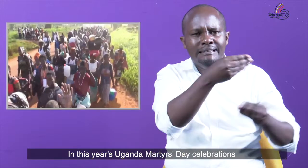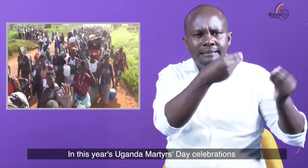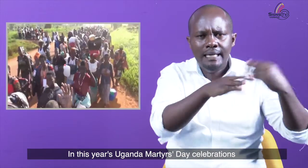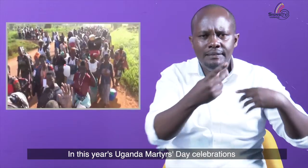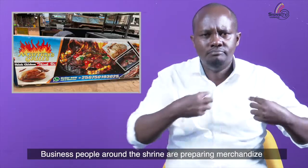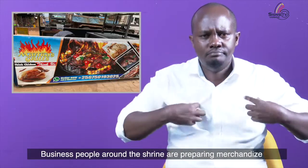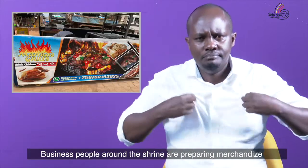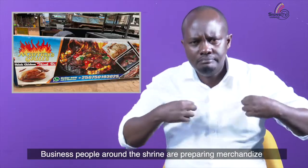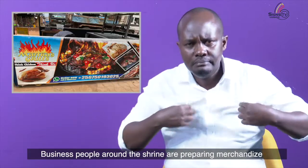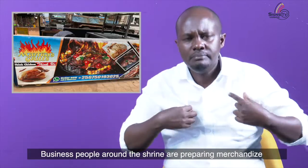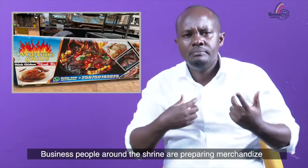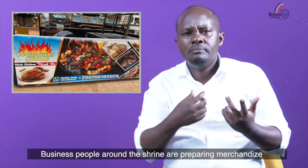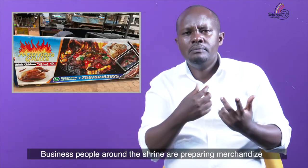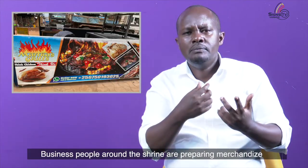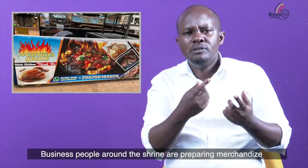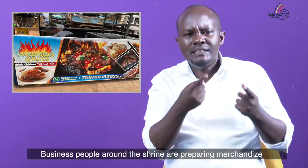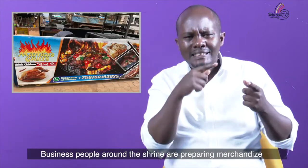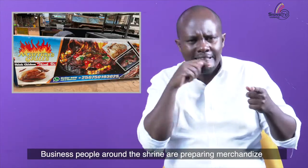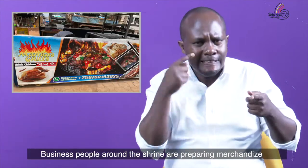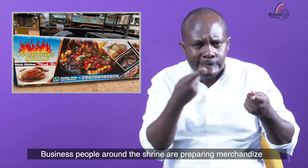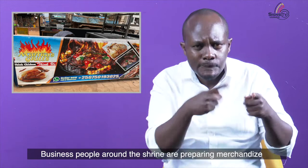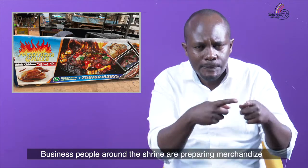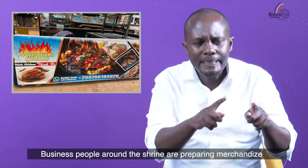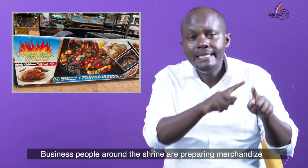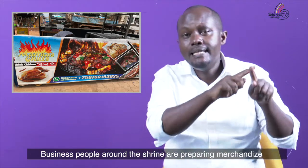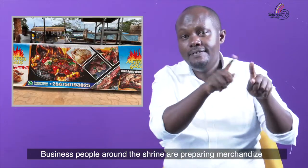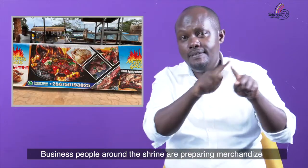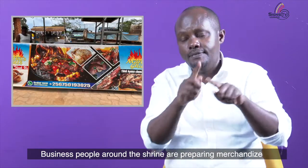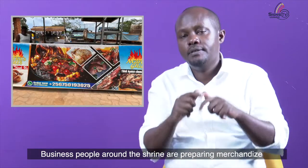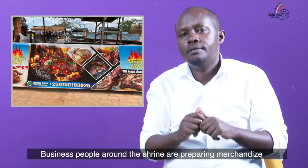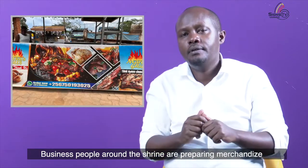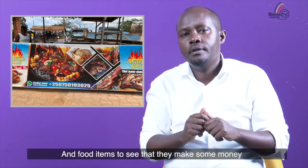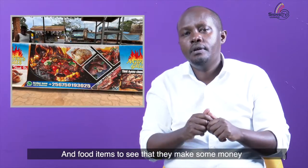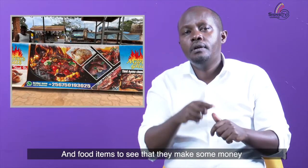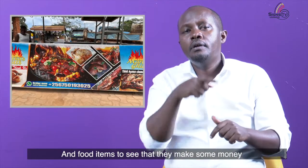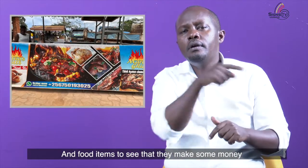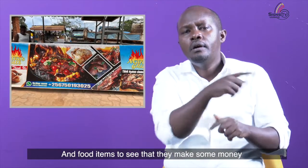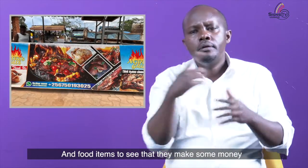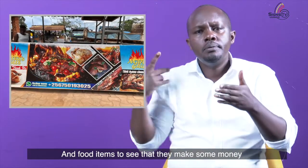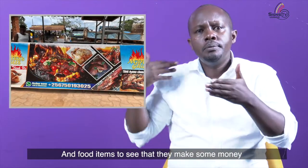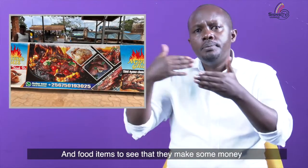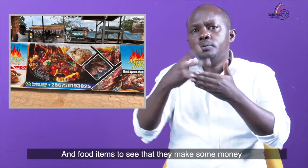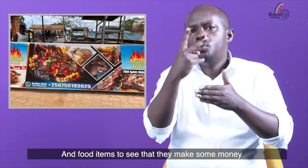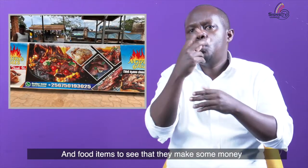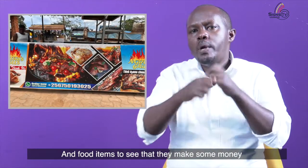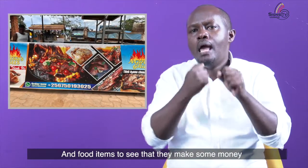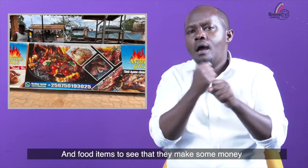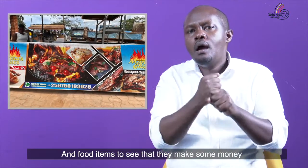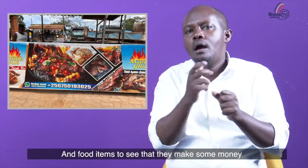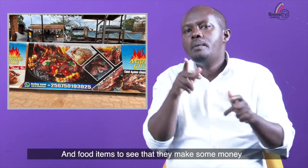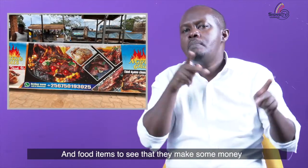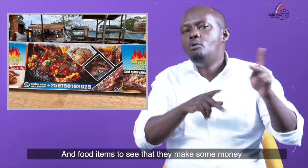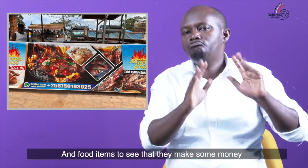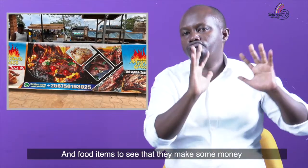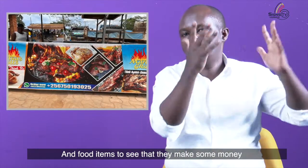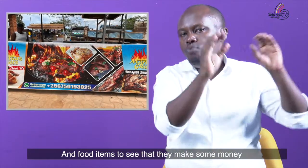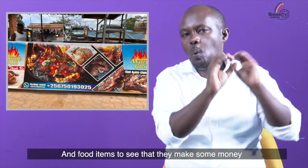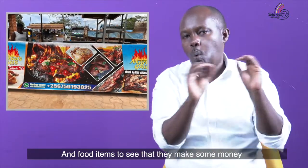celebrations. Business people around the shrine are preparing merchandise and food items to see that they make